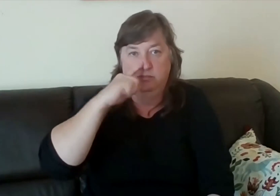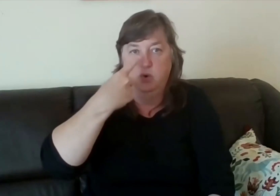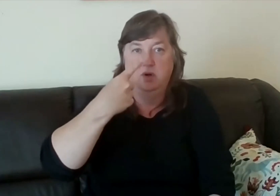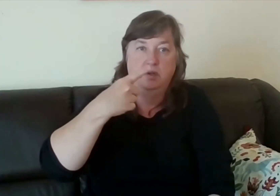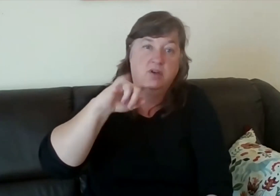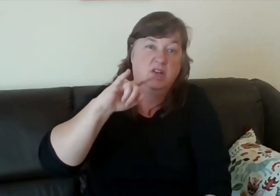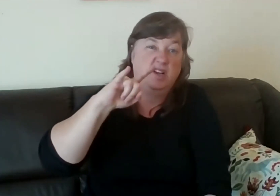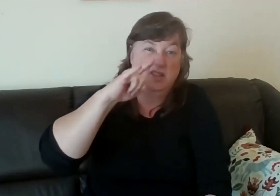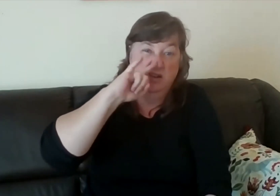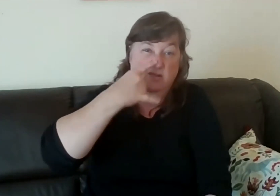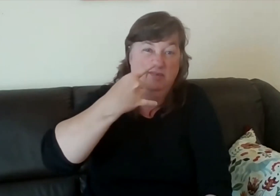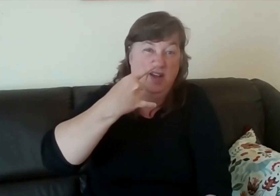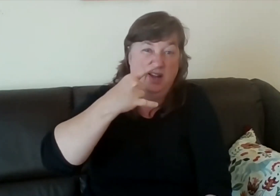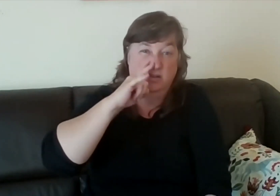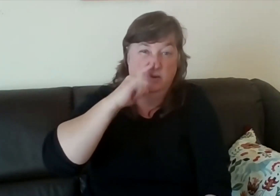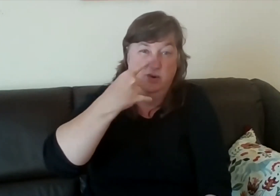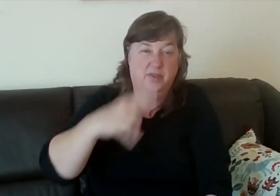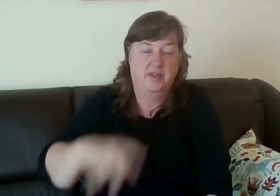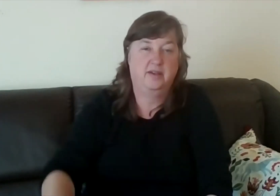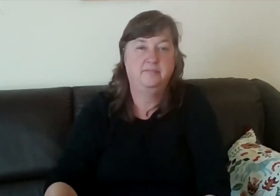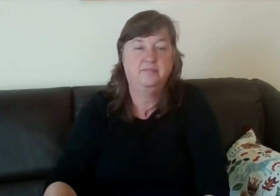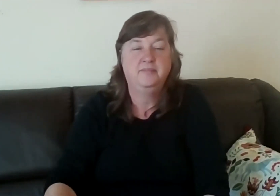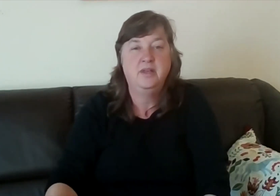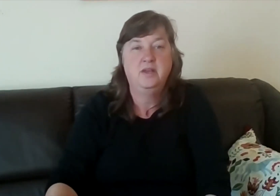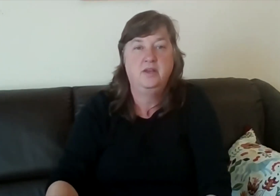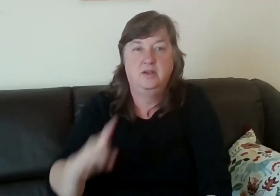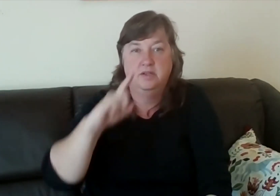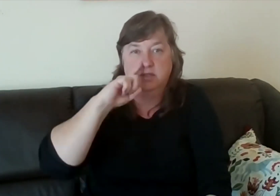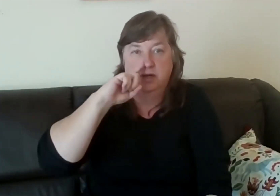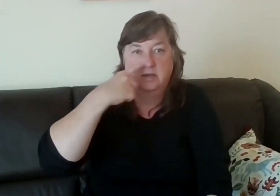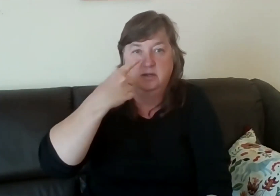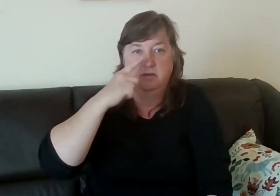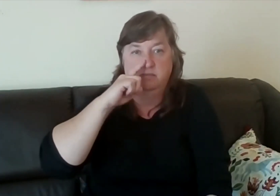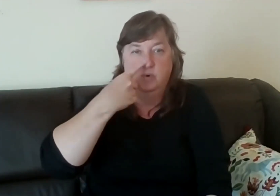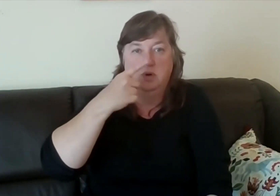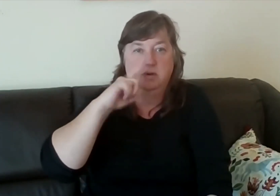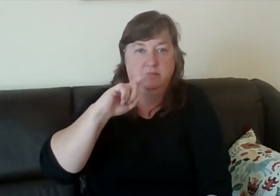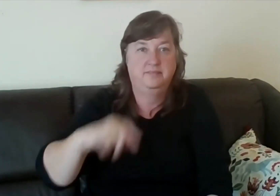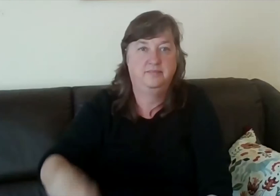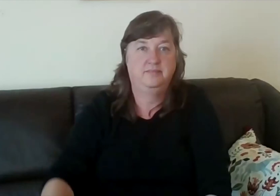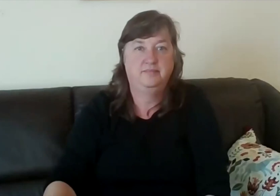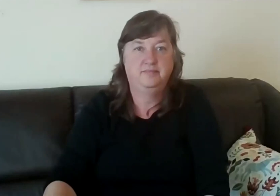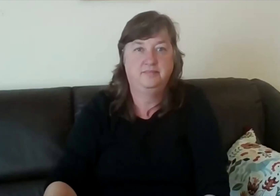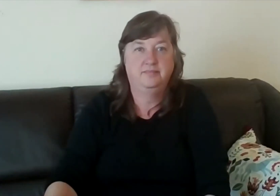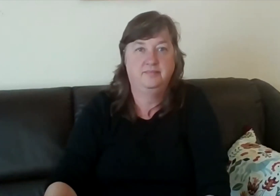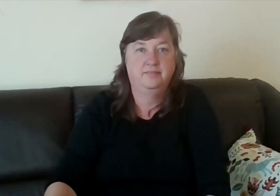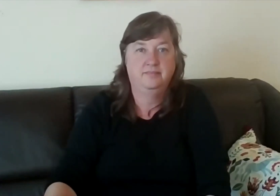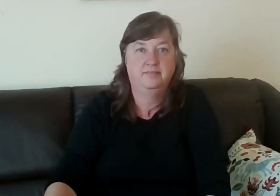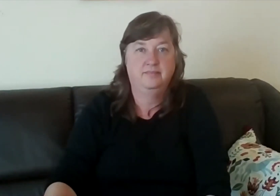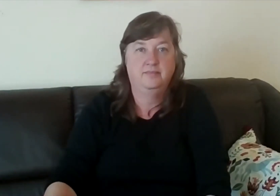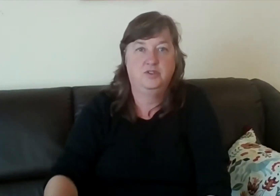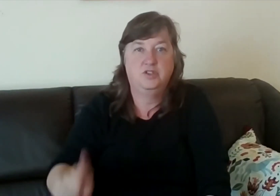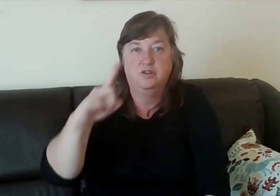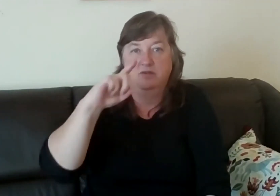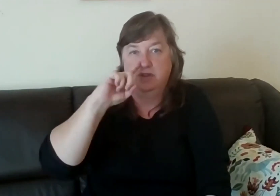Bored. You can also not do the whole thing. You could just kind of do bored with just your